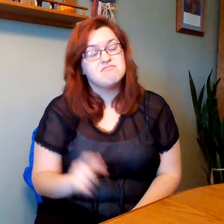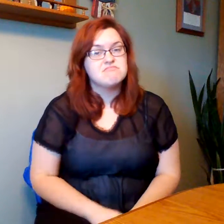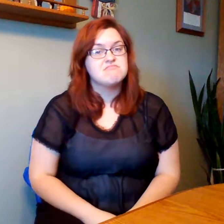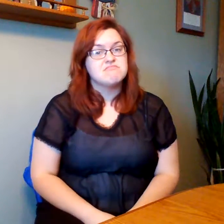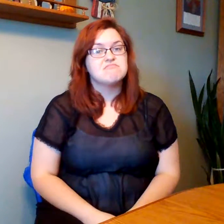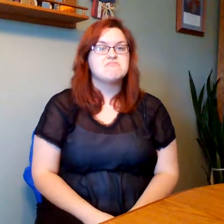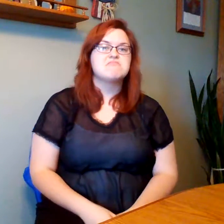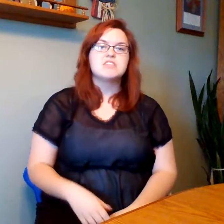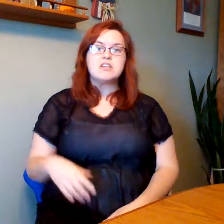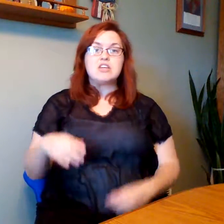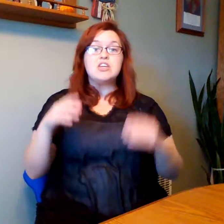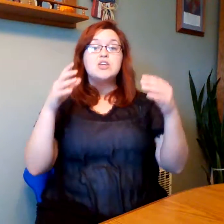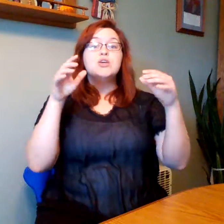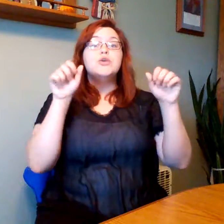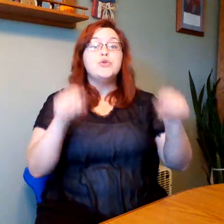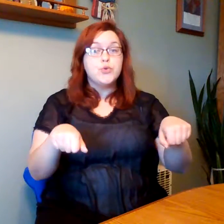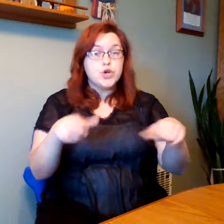information about this at that